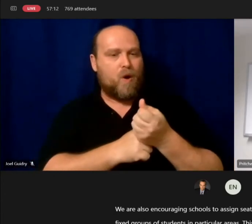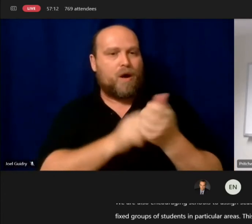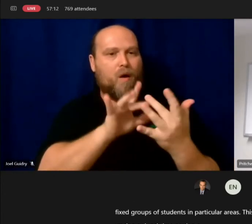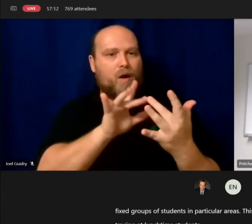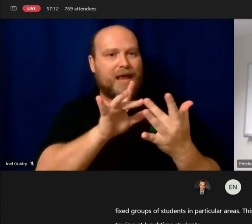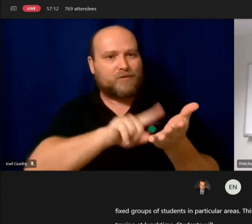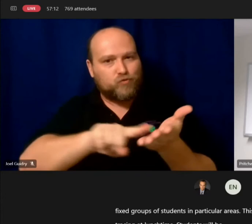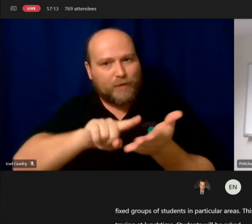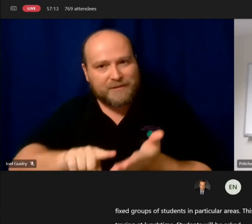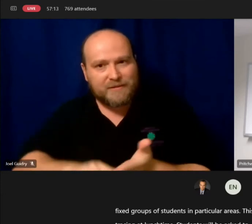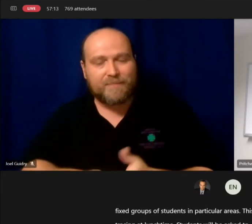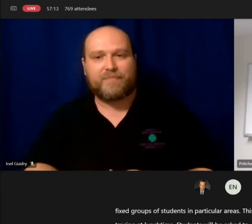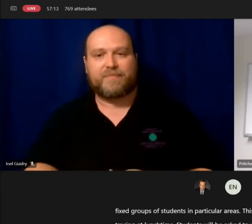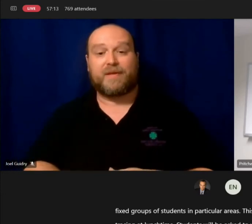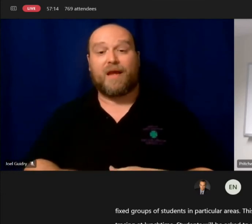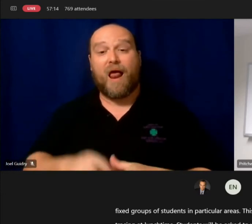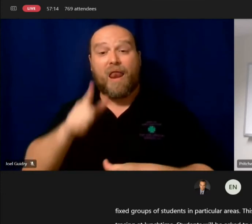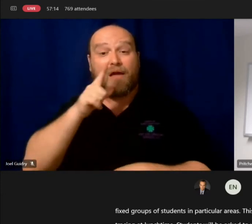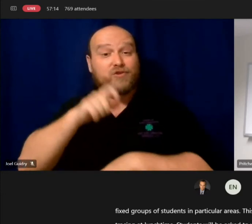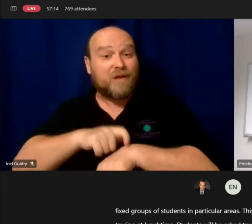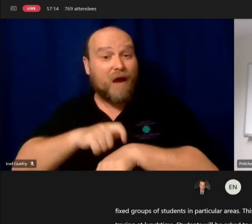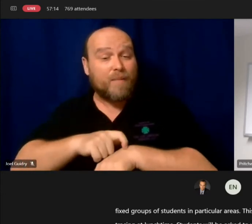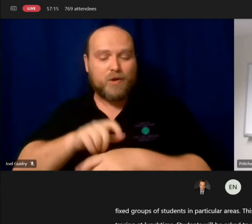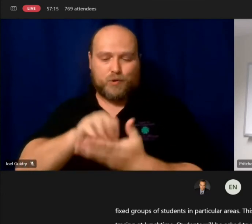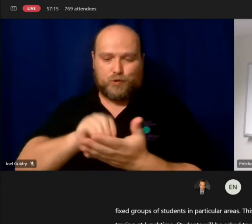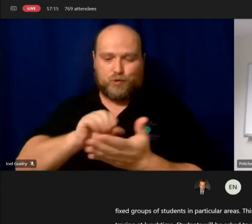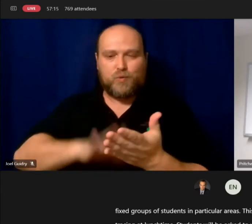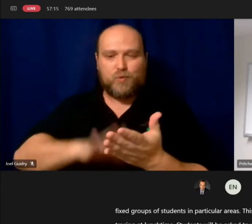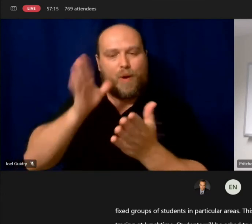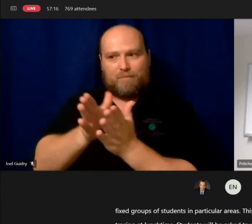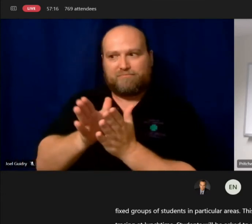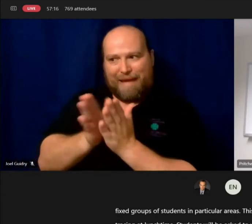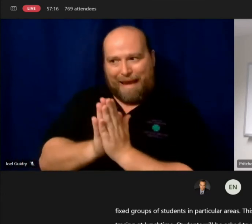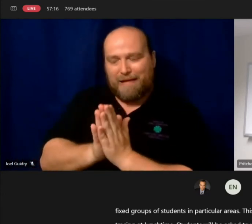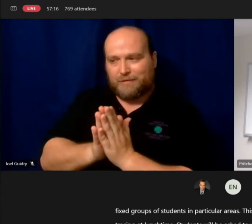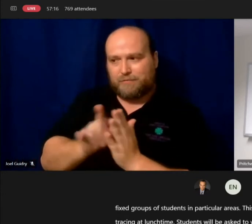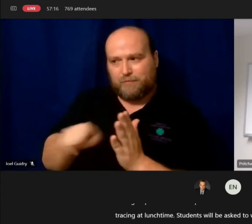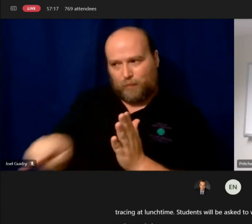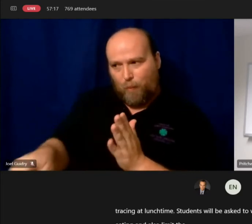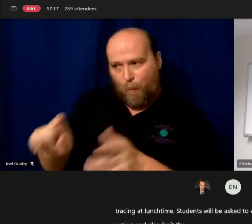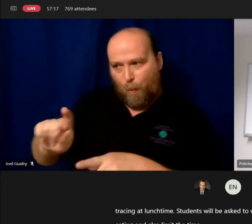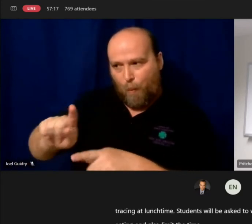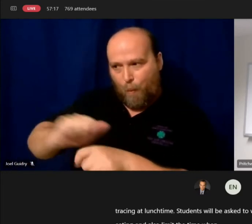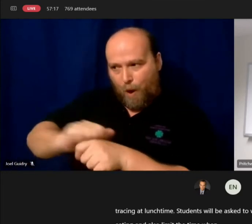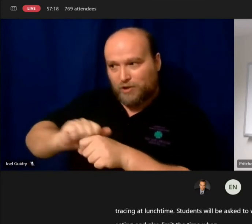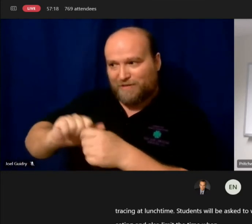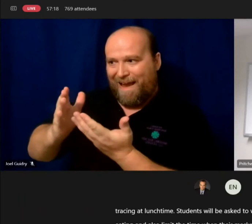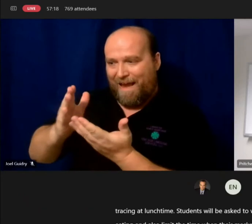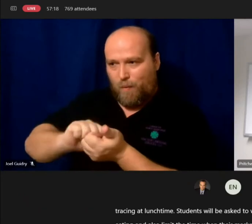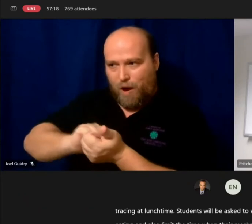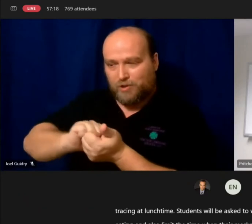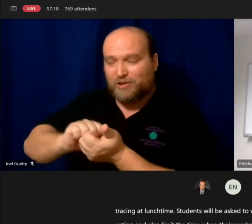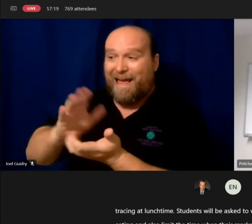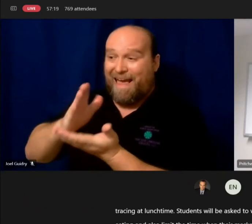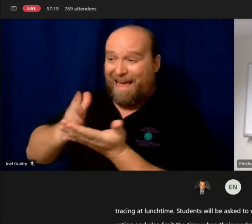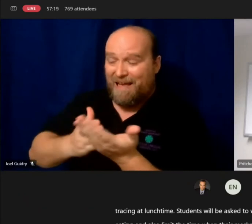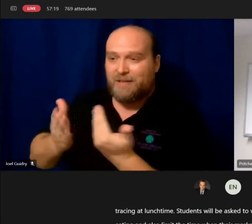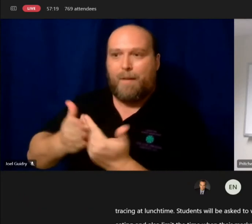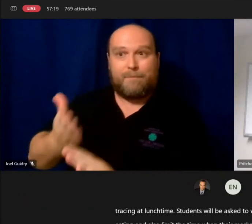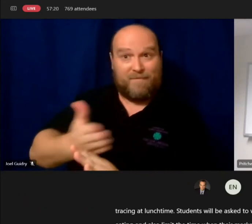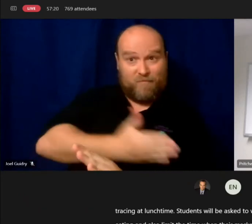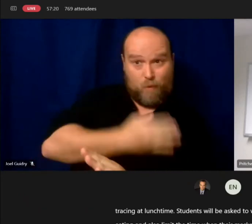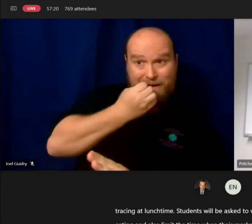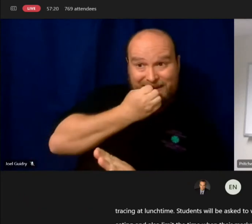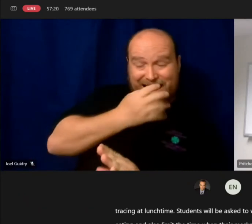hands before and after eating, and also limit the time when their masks are off, only temporarily removing their mask